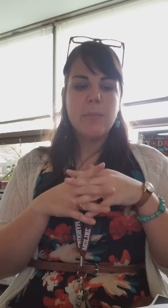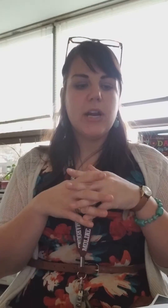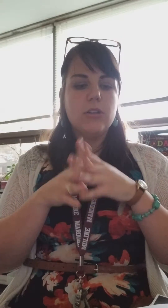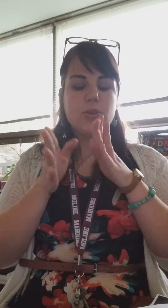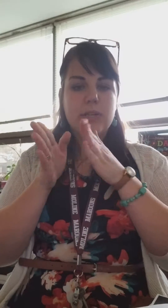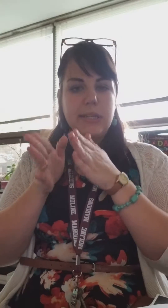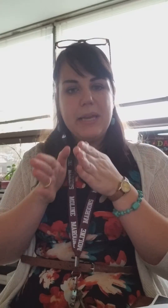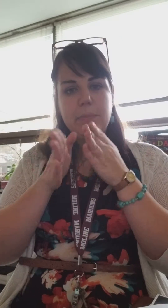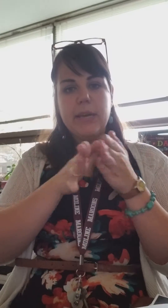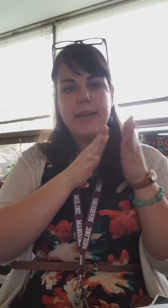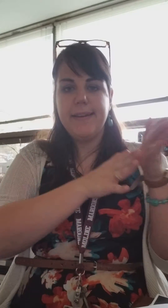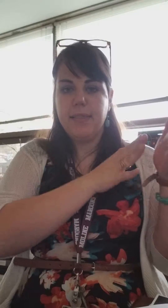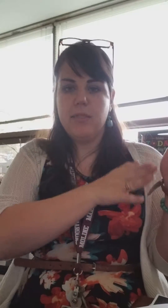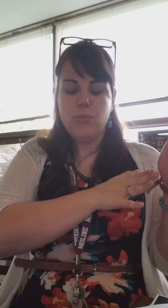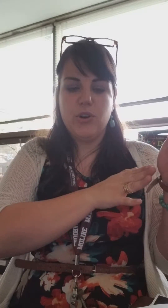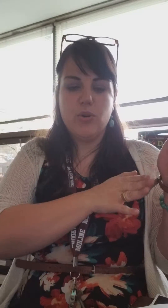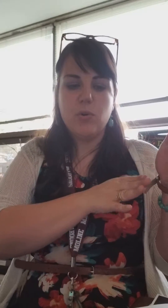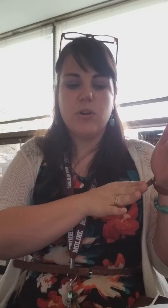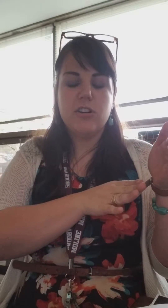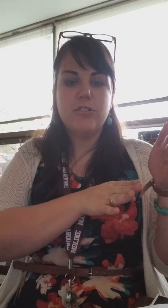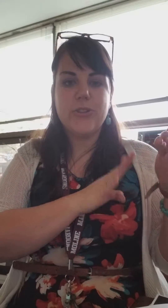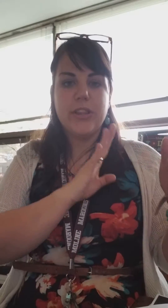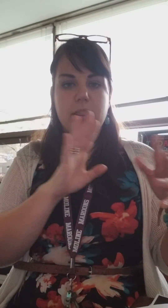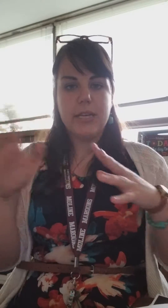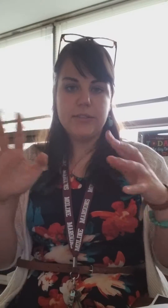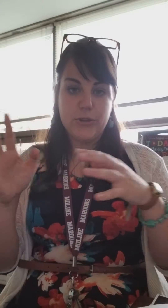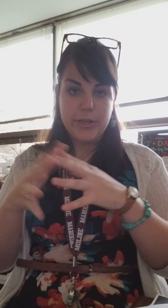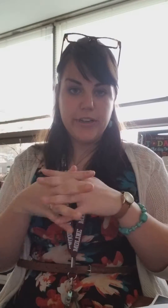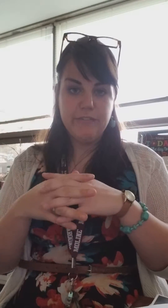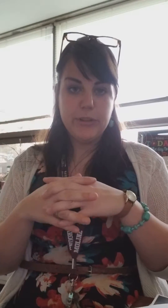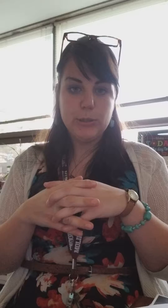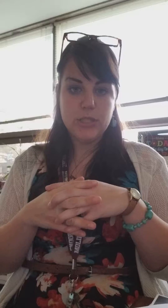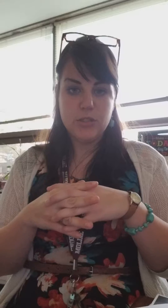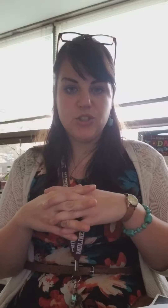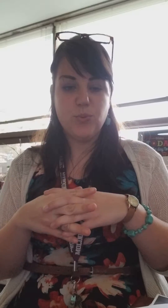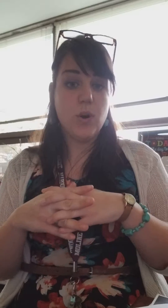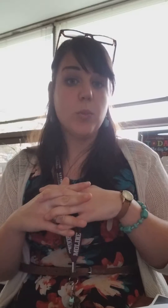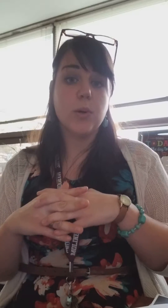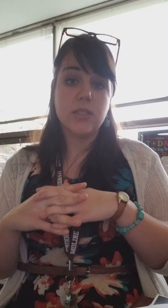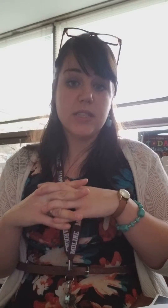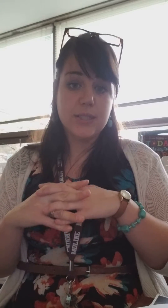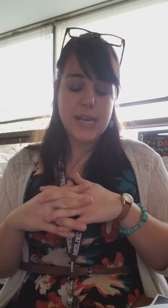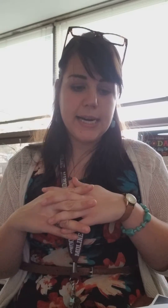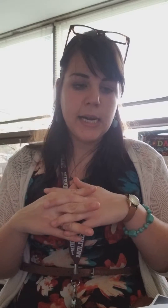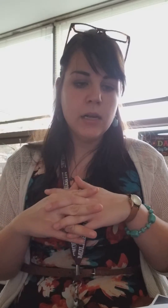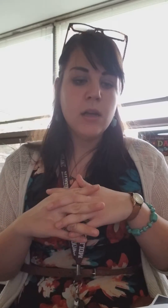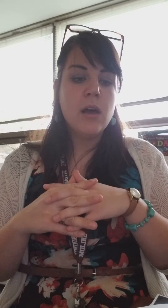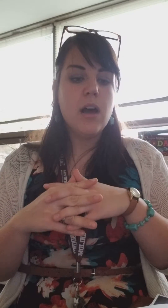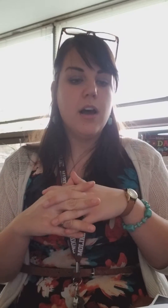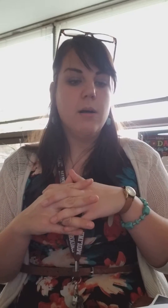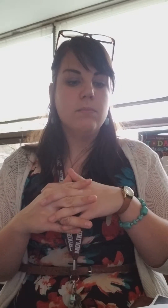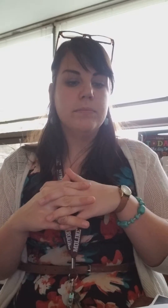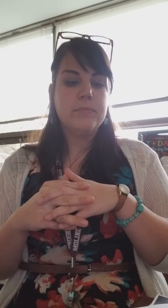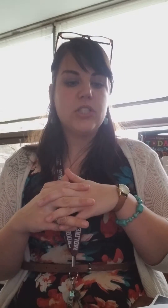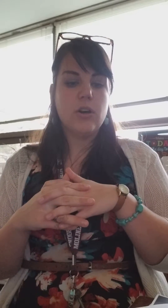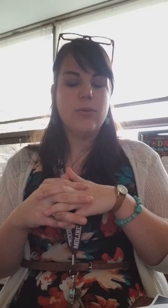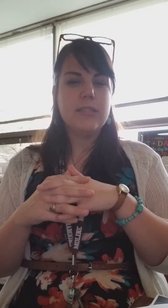I also wanted to keep it in the word order so that the kids don't get confused as to what words they're signing. So this